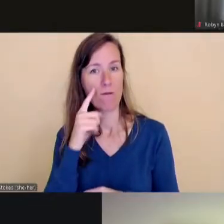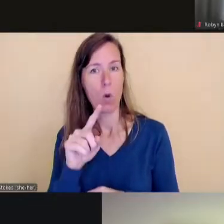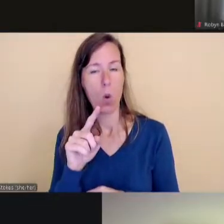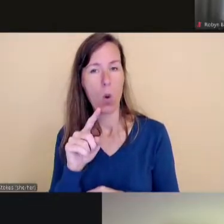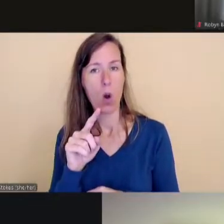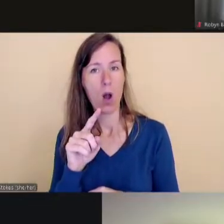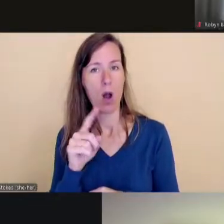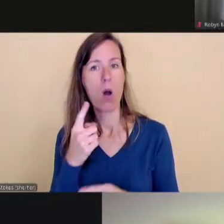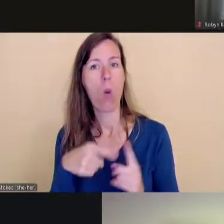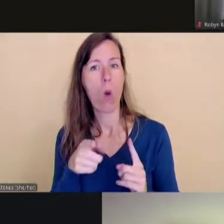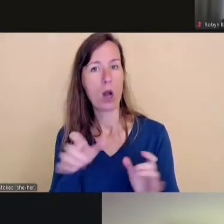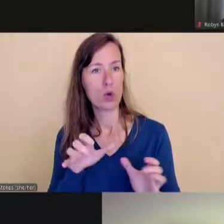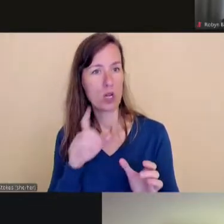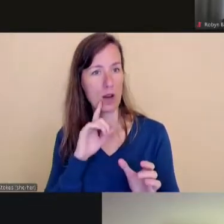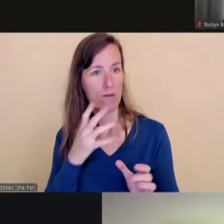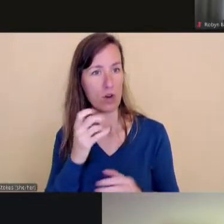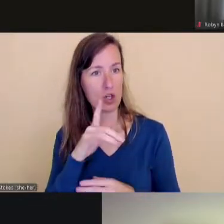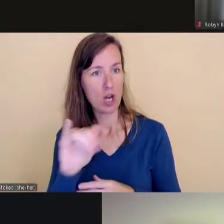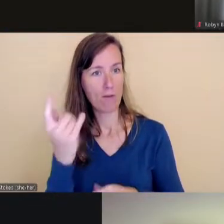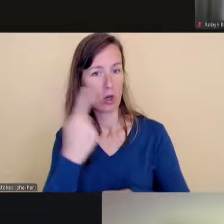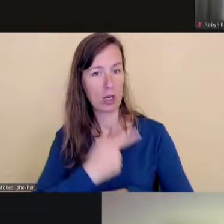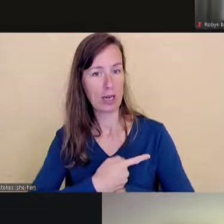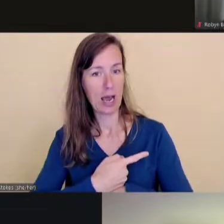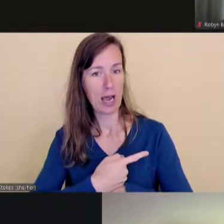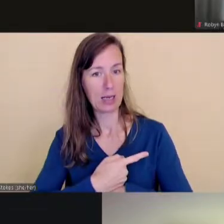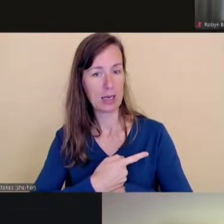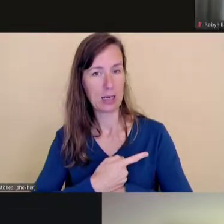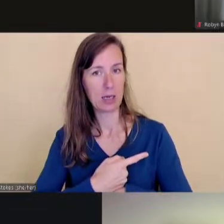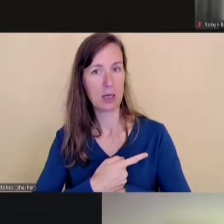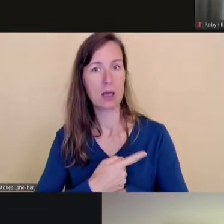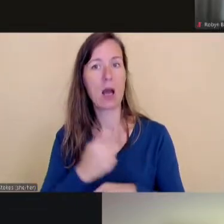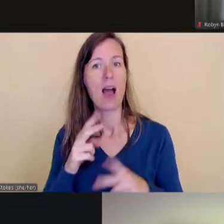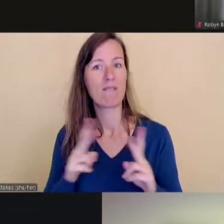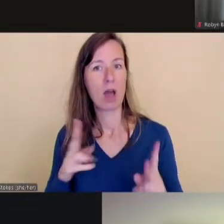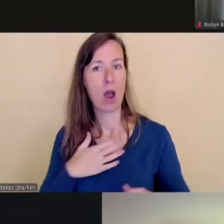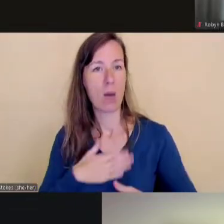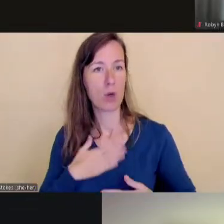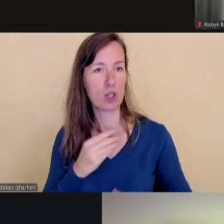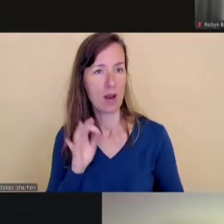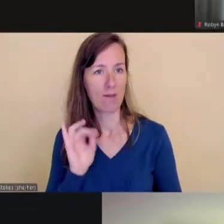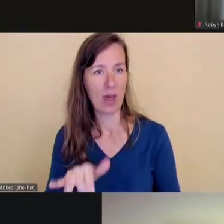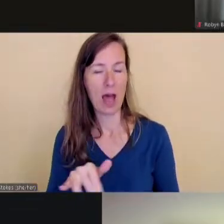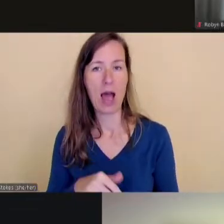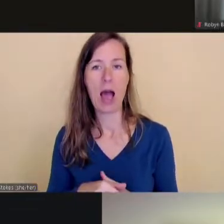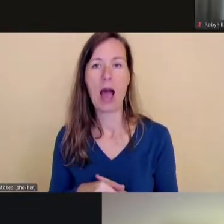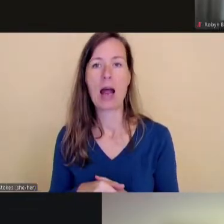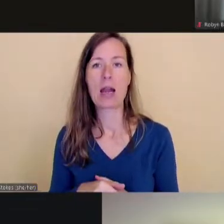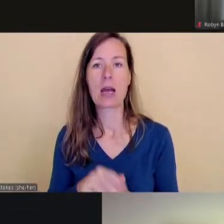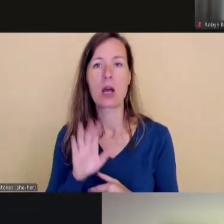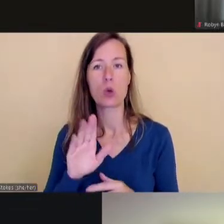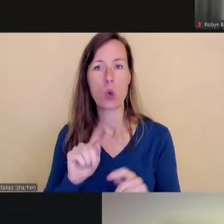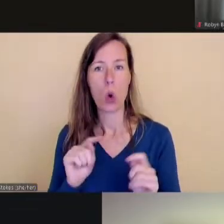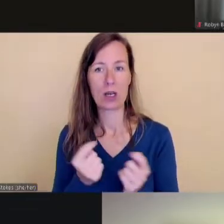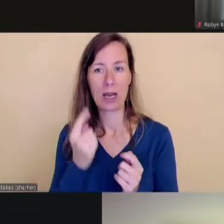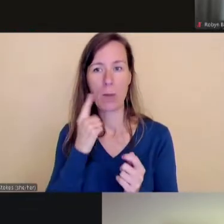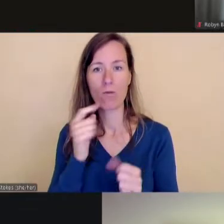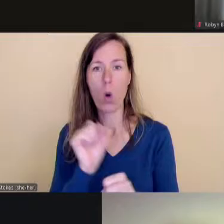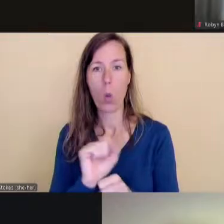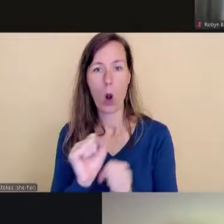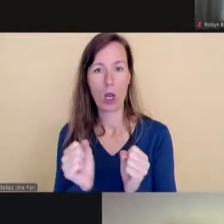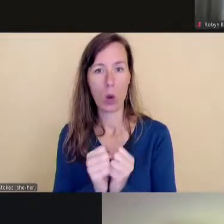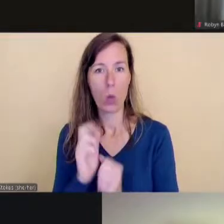what you did for Cheverly Day. Very appreciative of that, and your team for working with